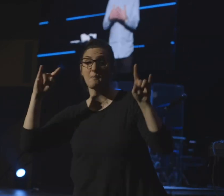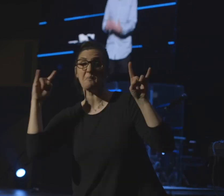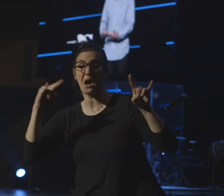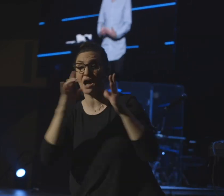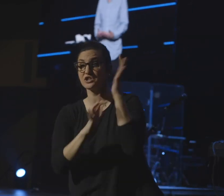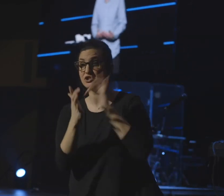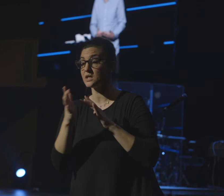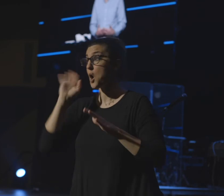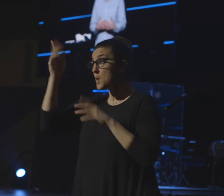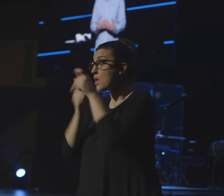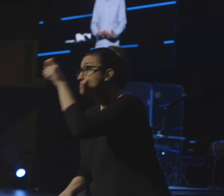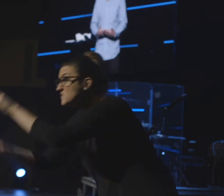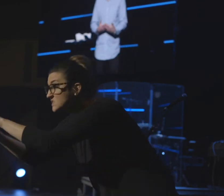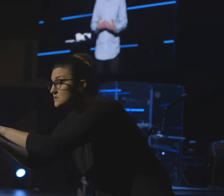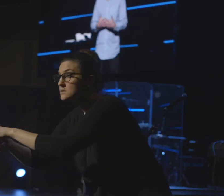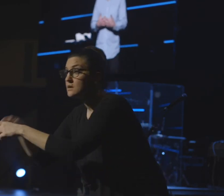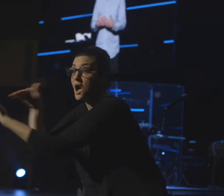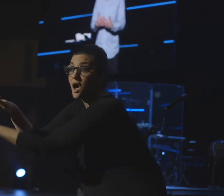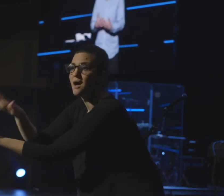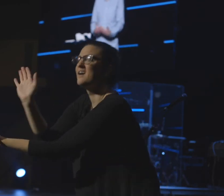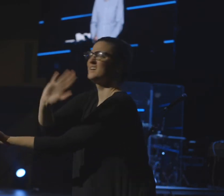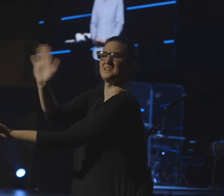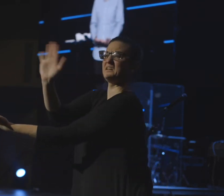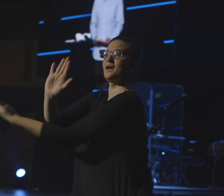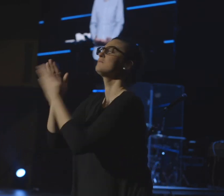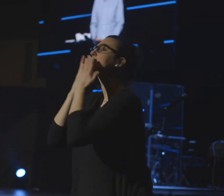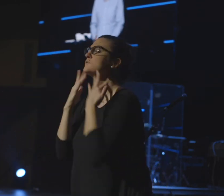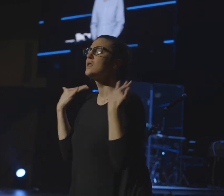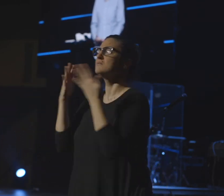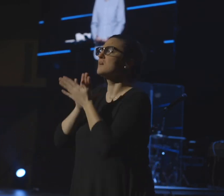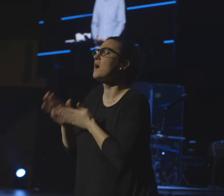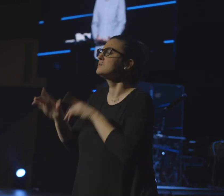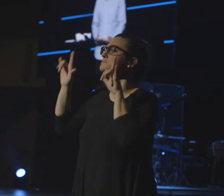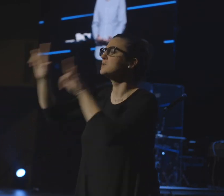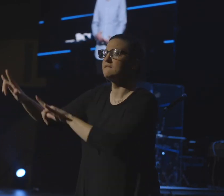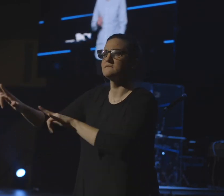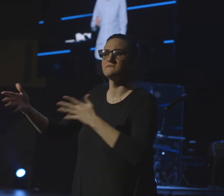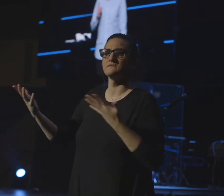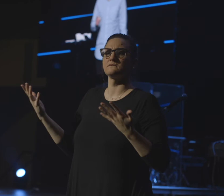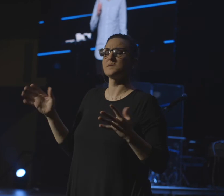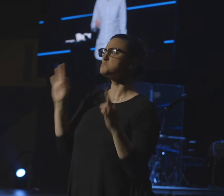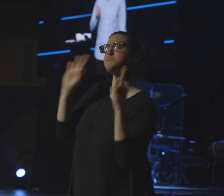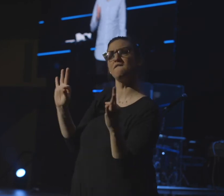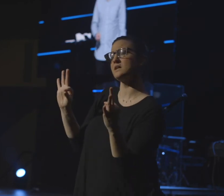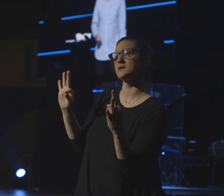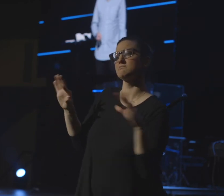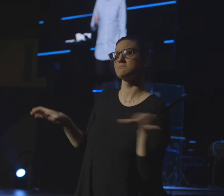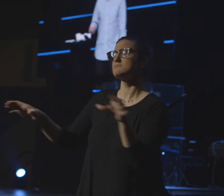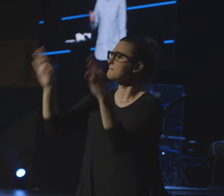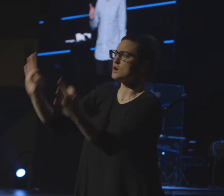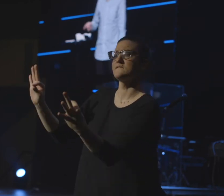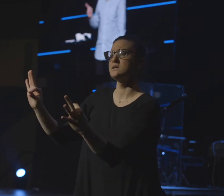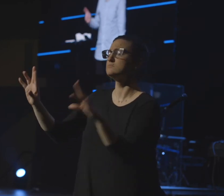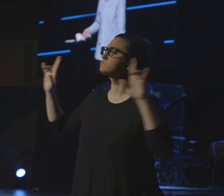He's a demonstration of morality, you know, personified. Right? But outside of Jesus Christ,